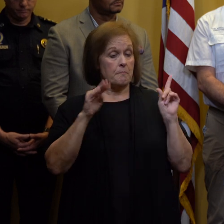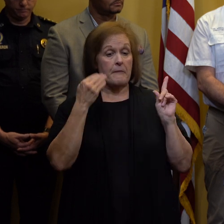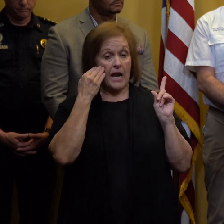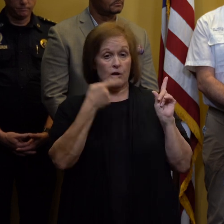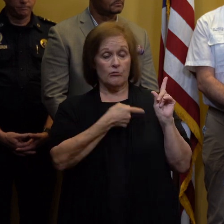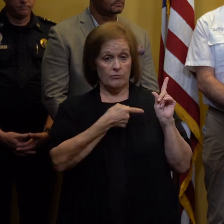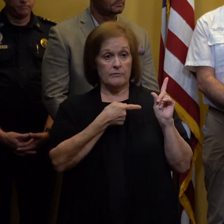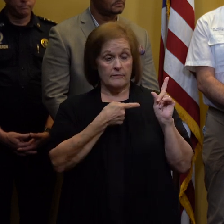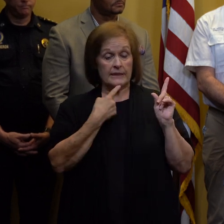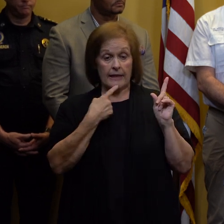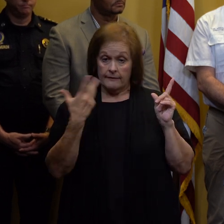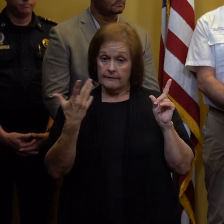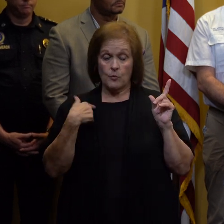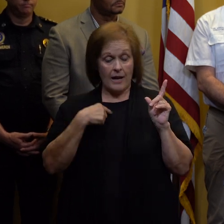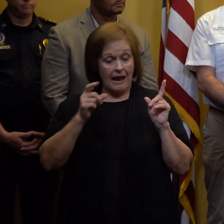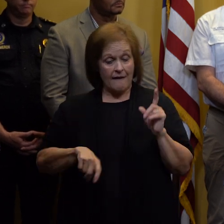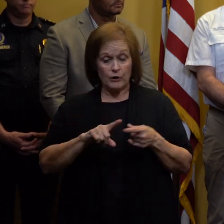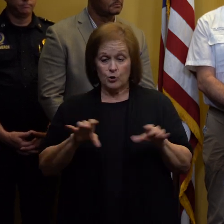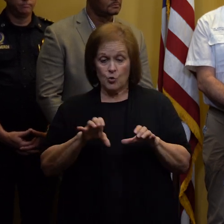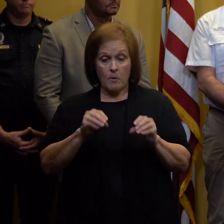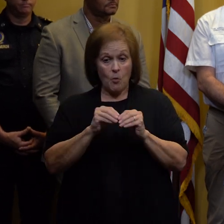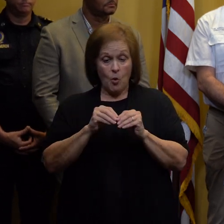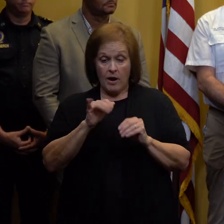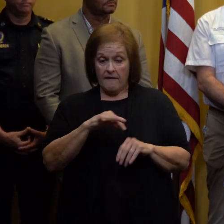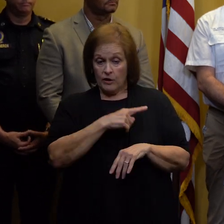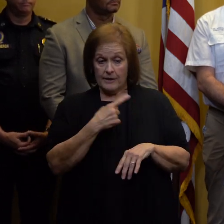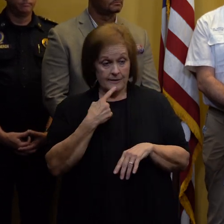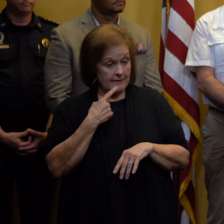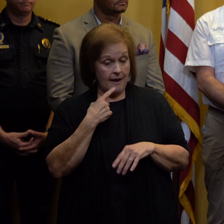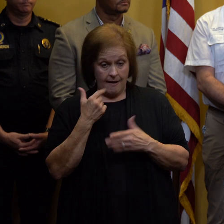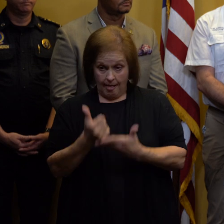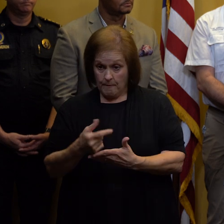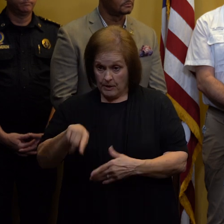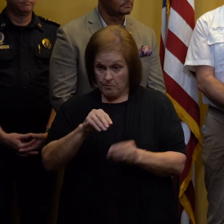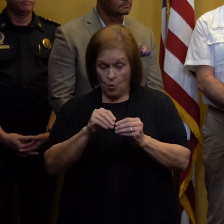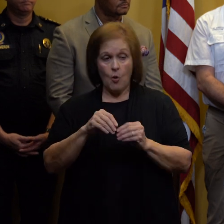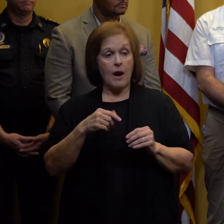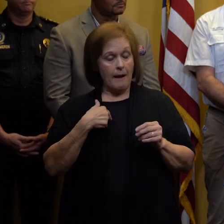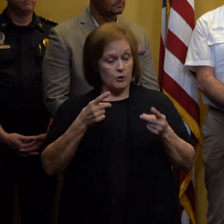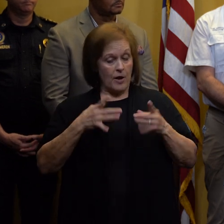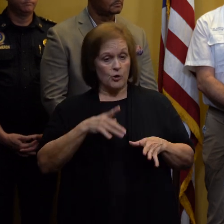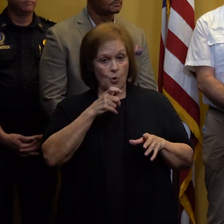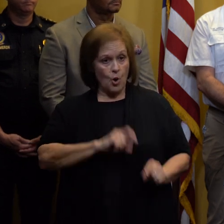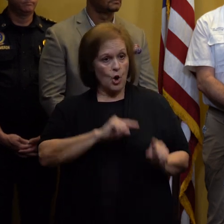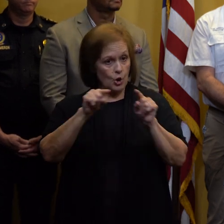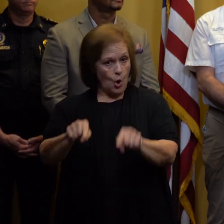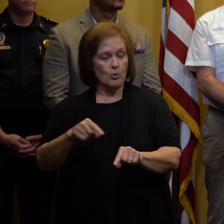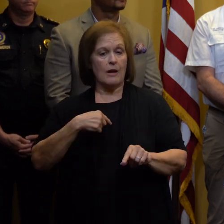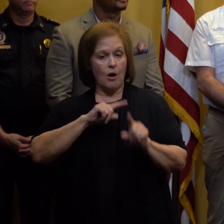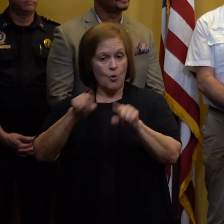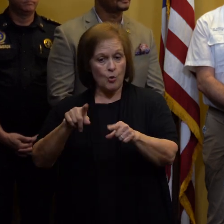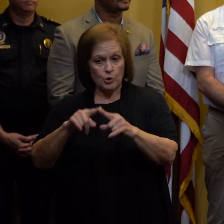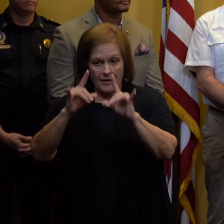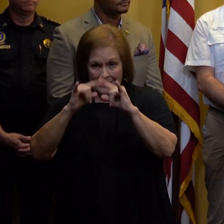this and said, guess what, we have to do more. And when she says, meet them where they are, I'm a director who goes out into the field and goes into the tents